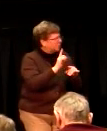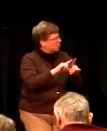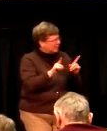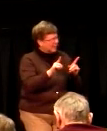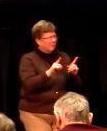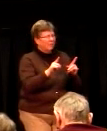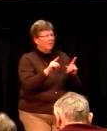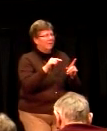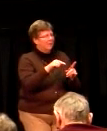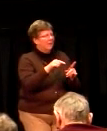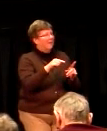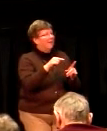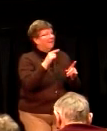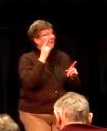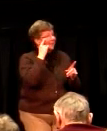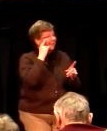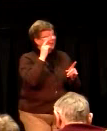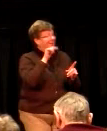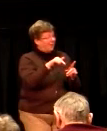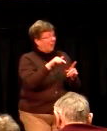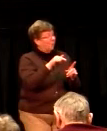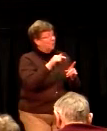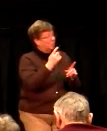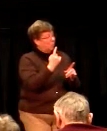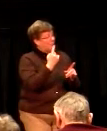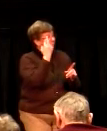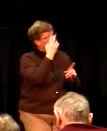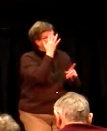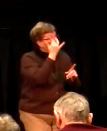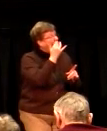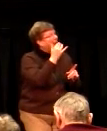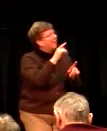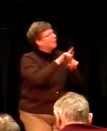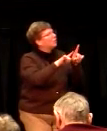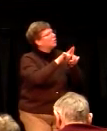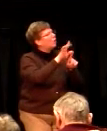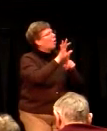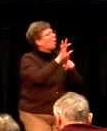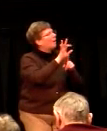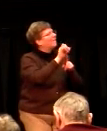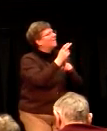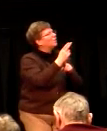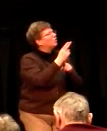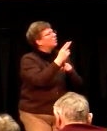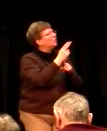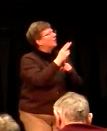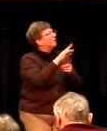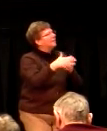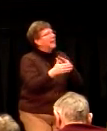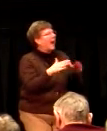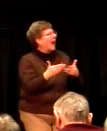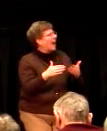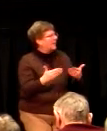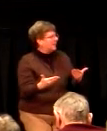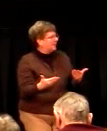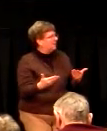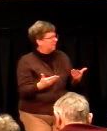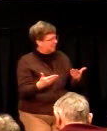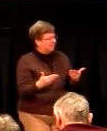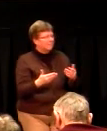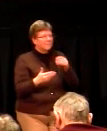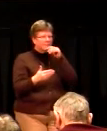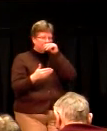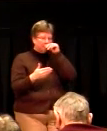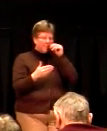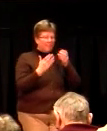of the starfish. There's all sorts of things that seem to be related to that. Some of the